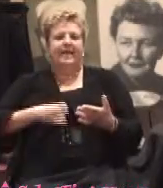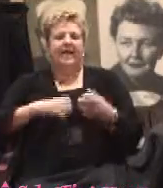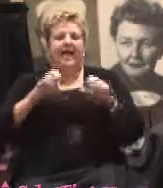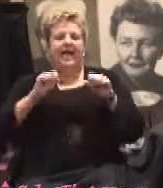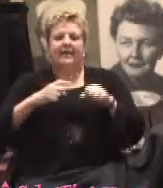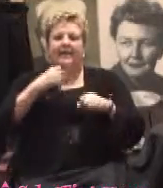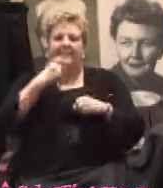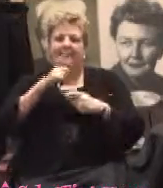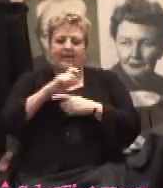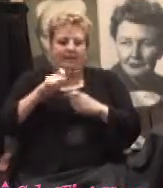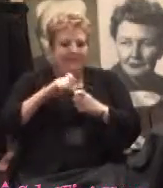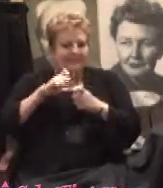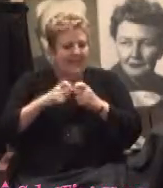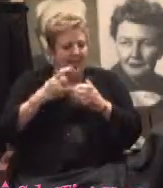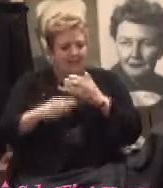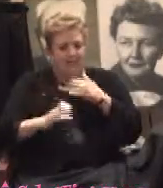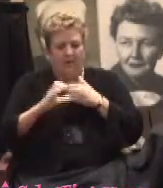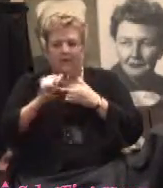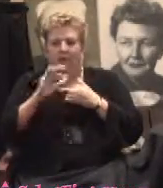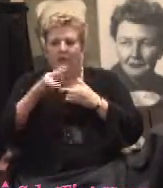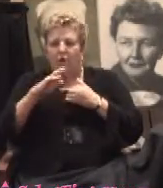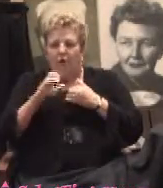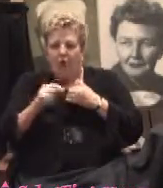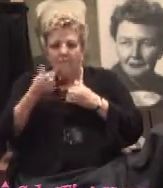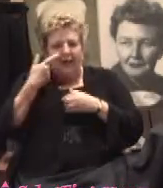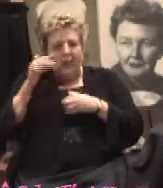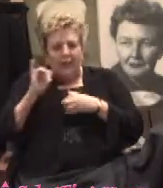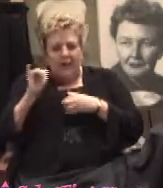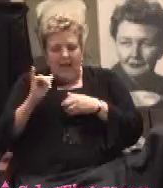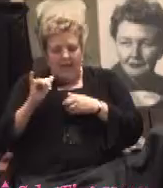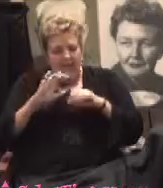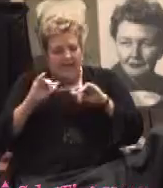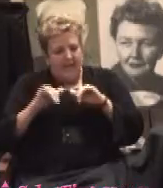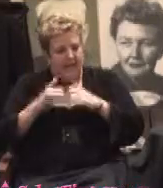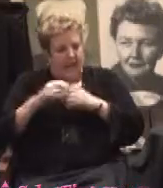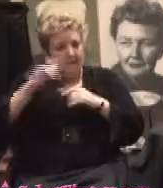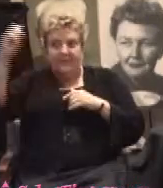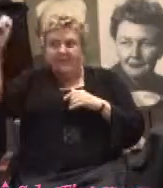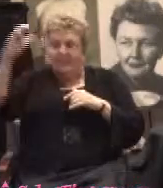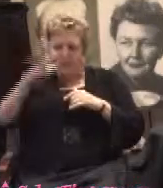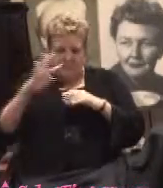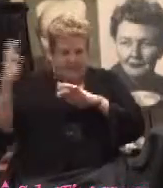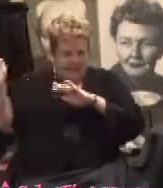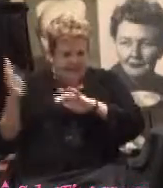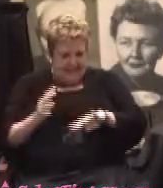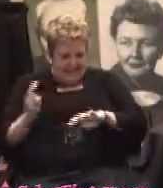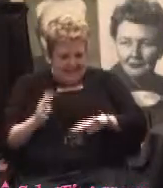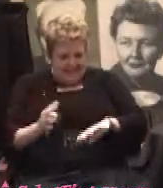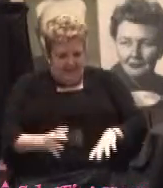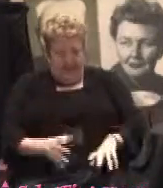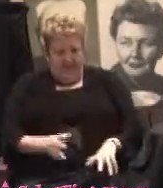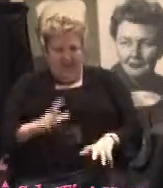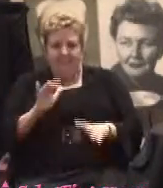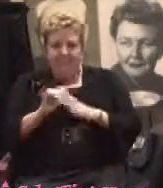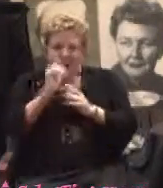what the carpet looked like and how the sun hit it through the Venetian blinds and what kind of mess it was at that moment, because something happened